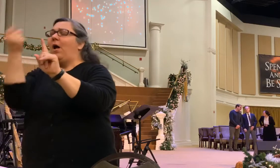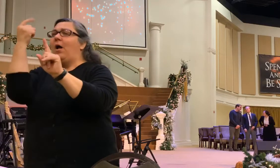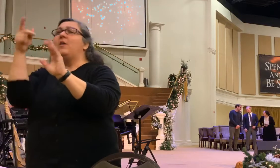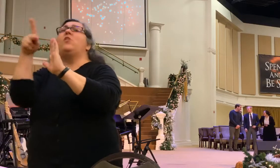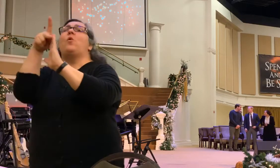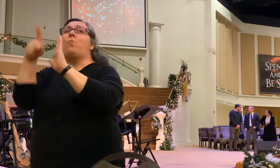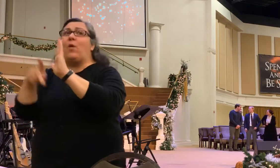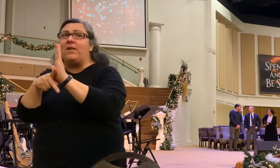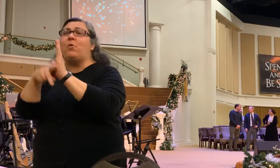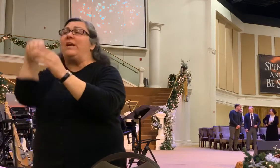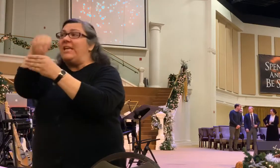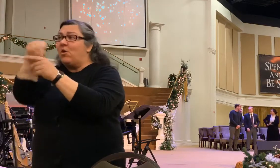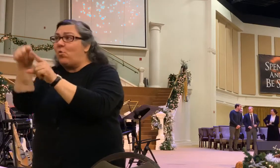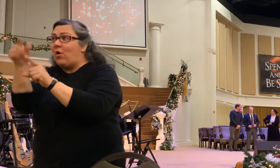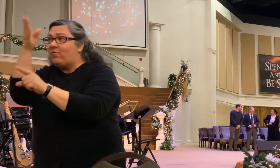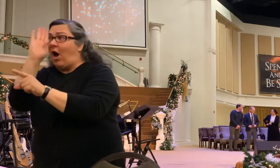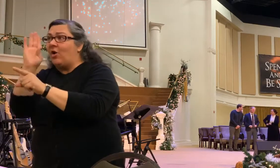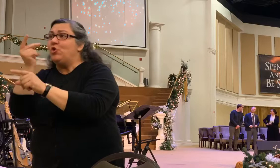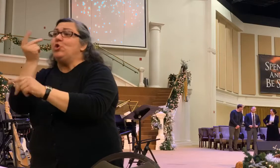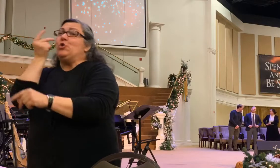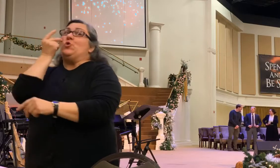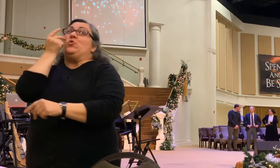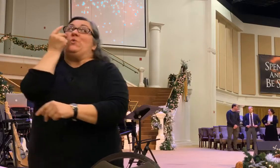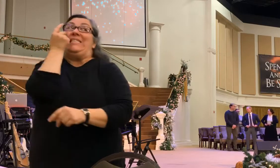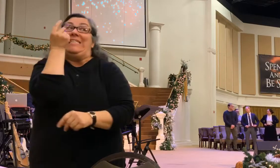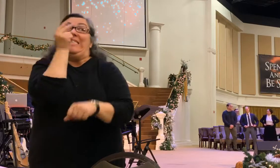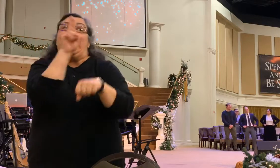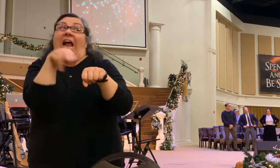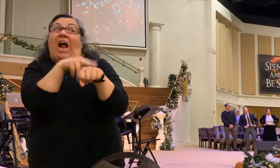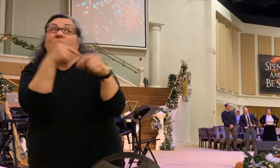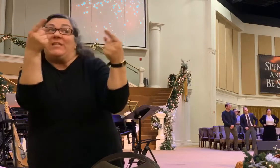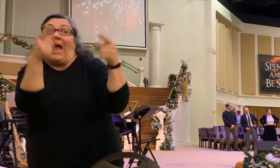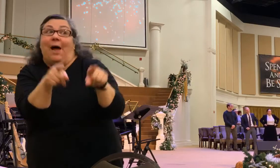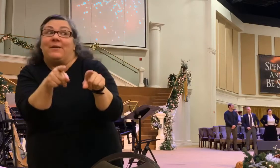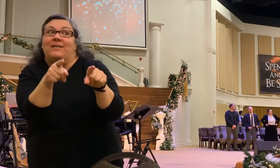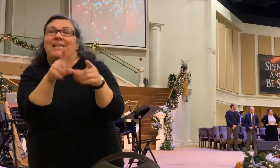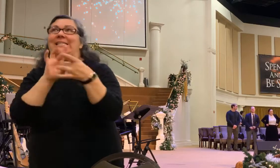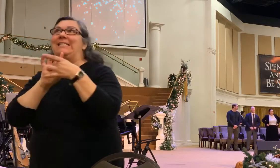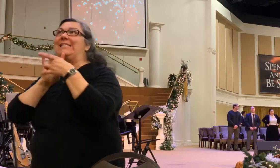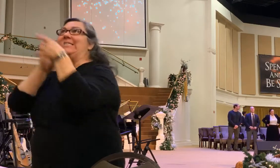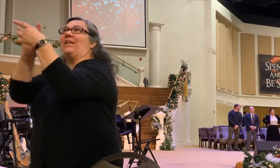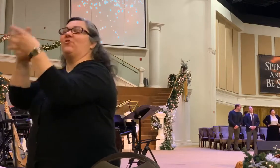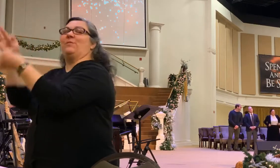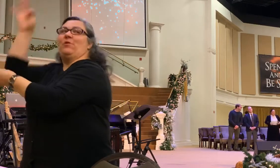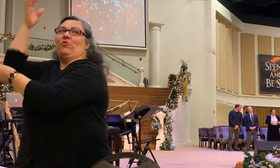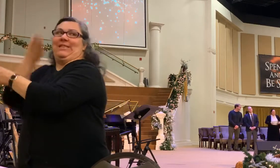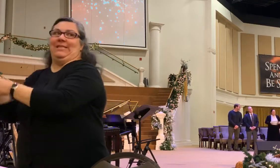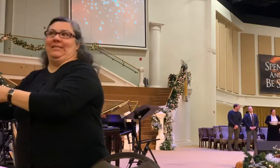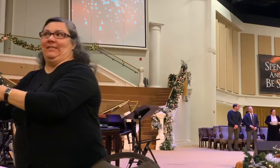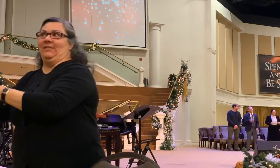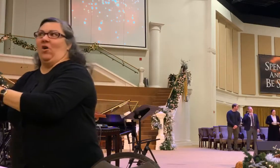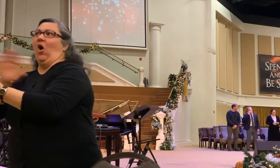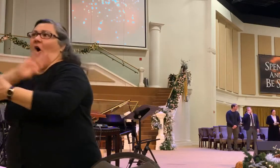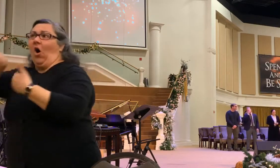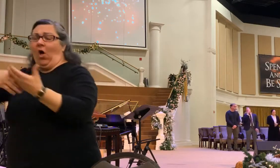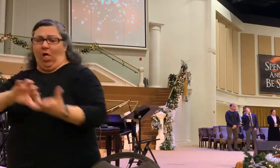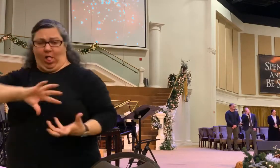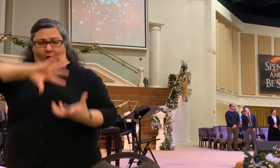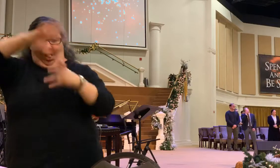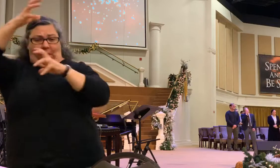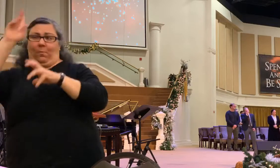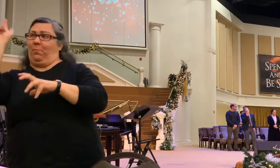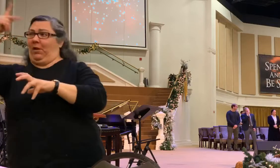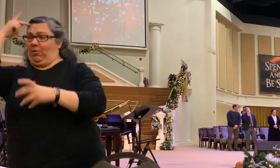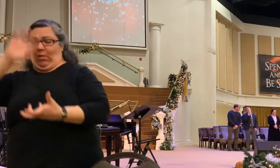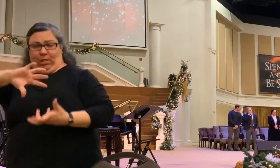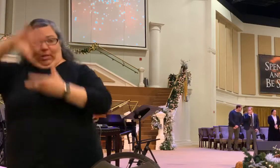God. You see in the natural what is happening in the spiritual. And so all of the upheaval in the natural that we're seeing in the political